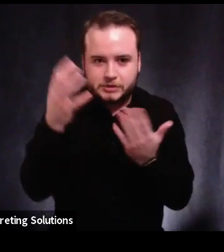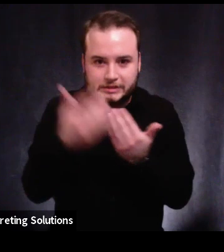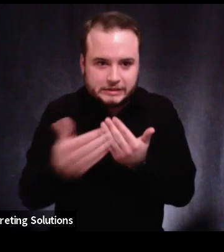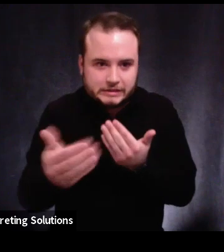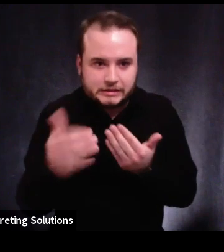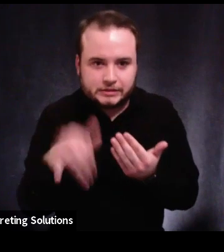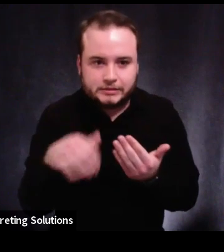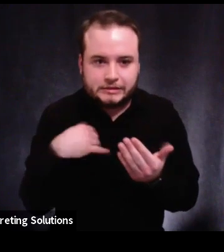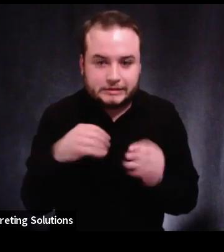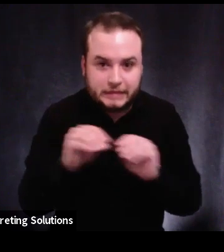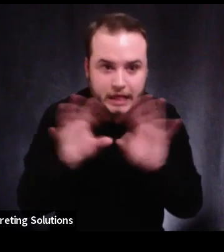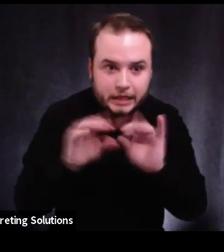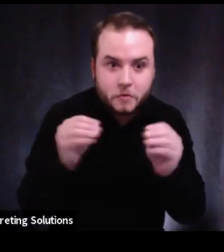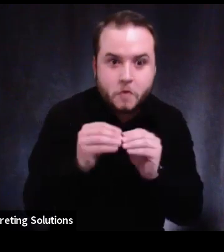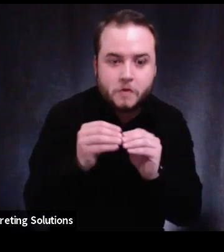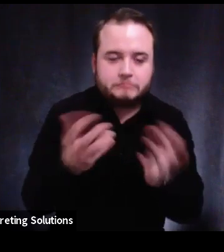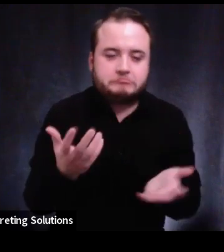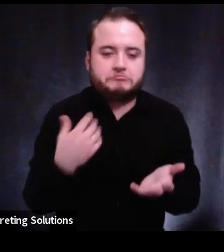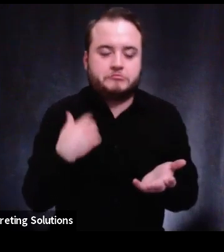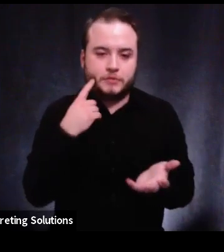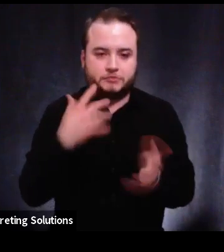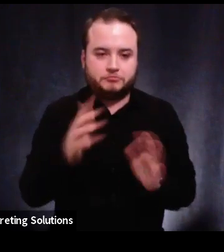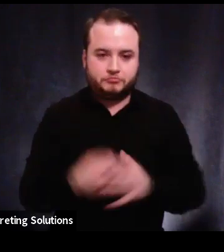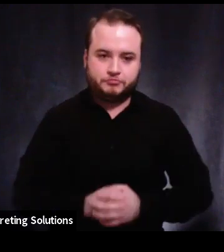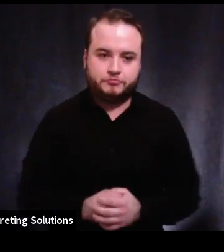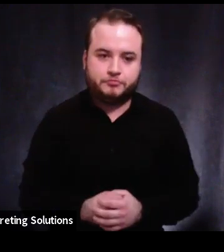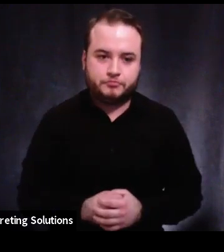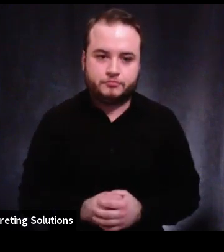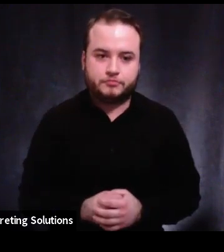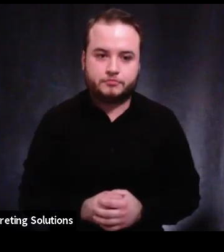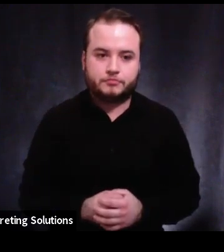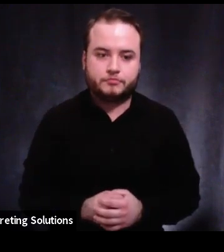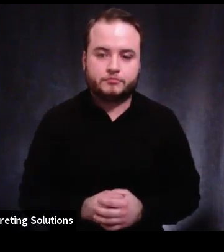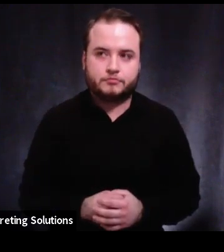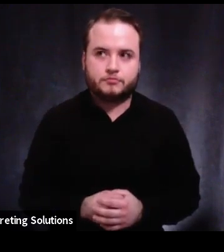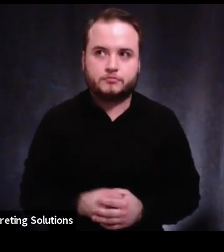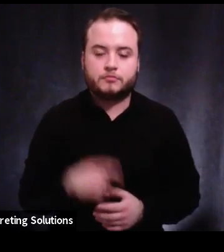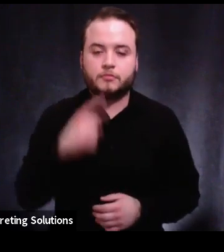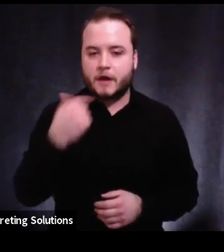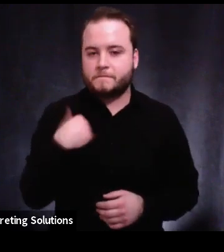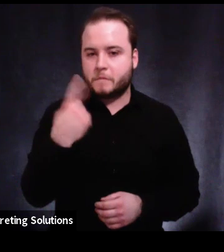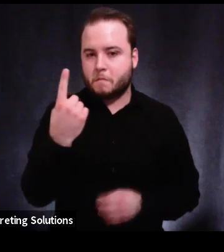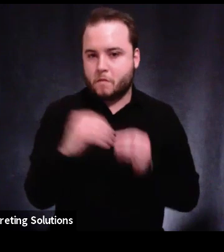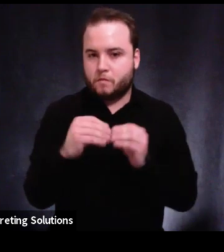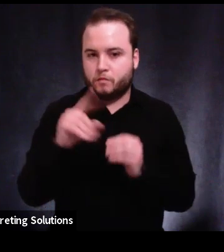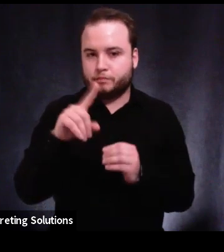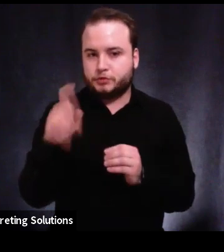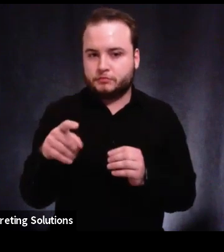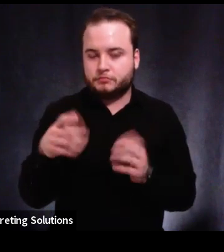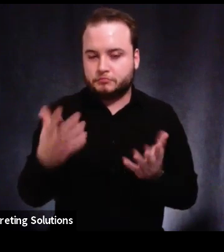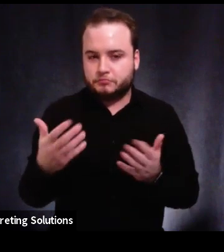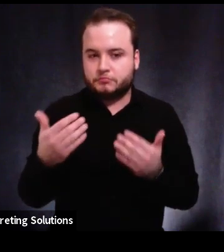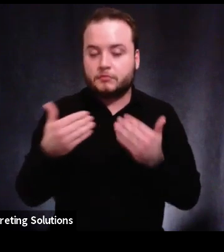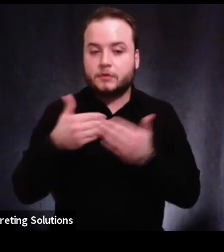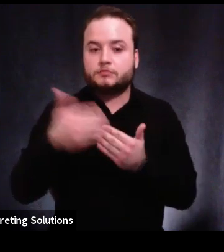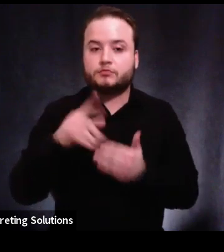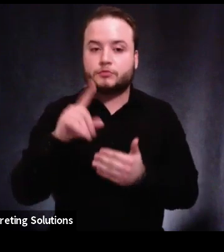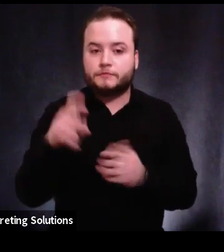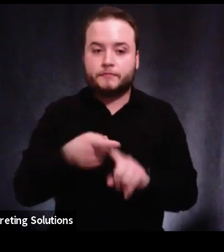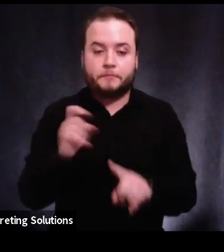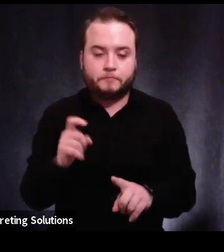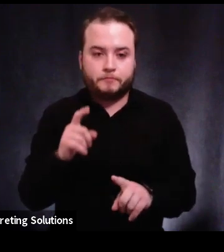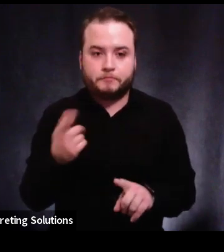That is noted. And your next question comes from the line of Adam Uren. Your line is